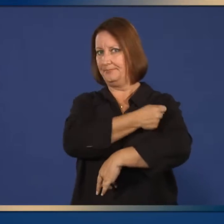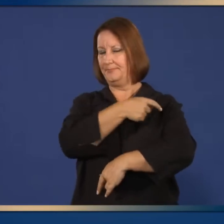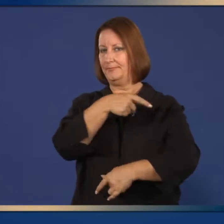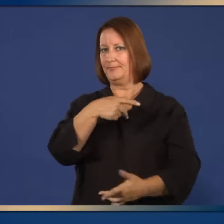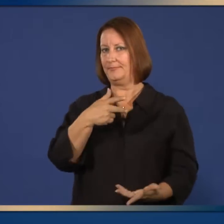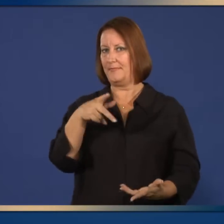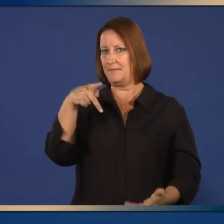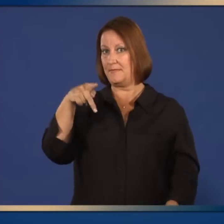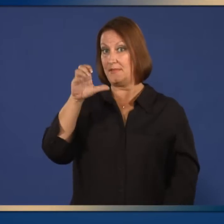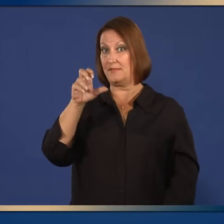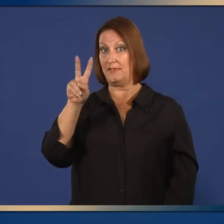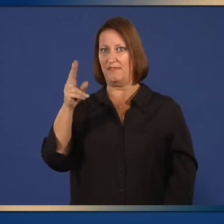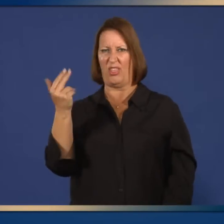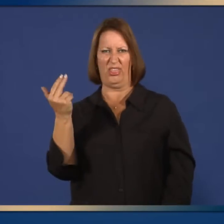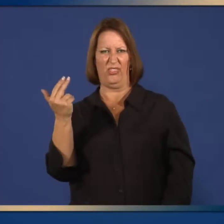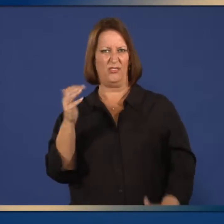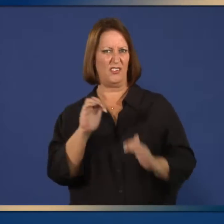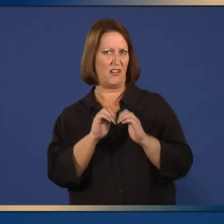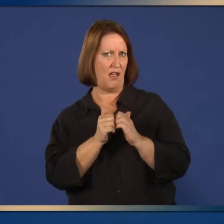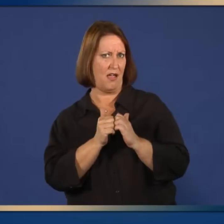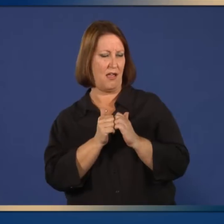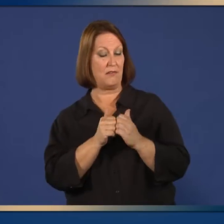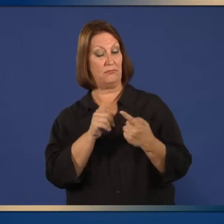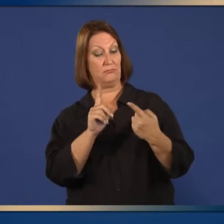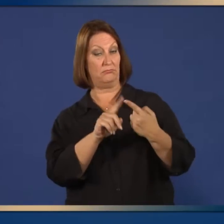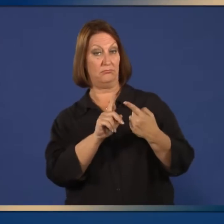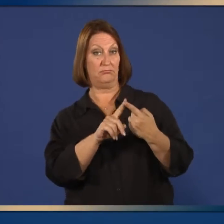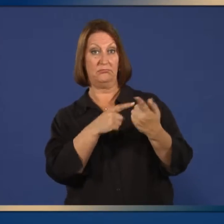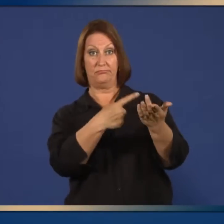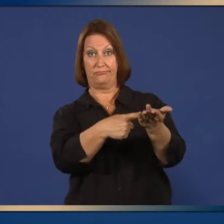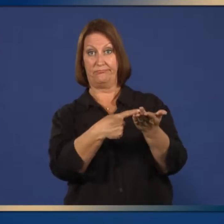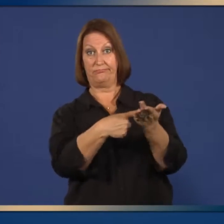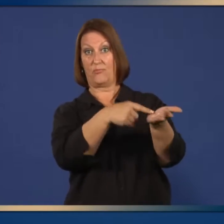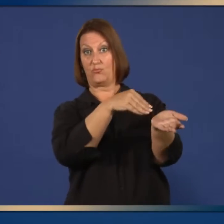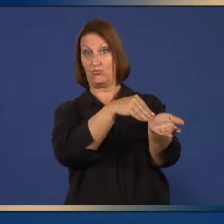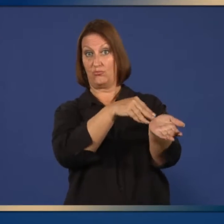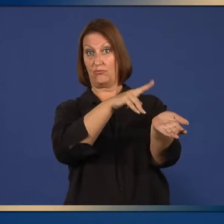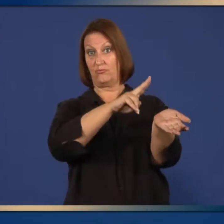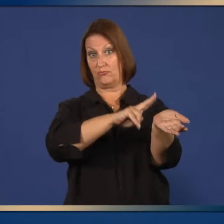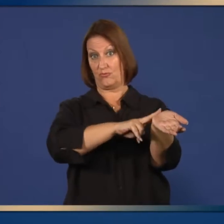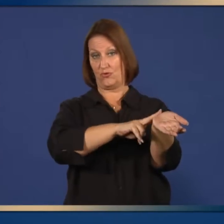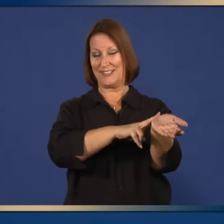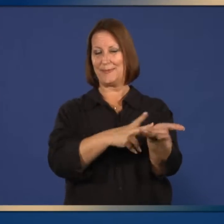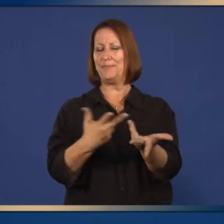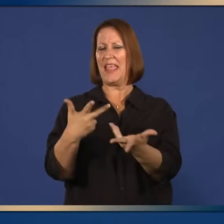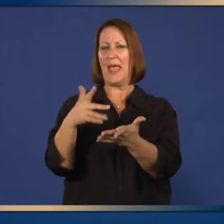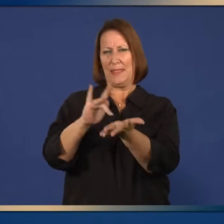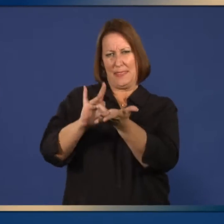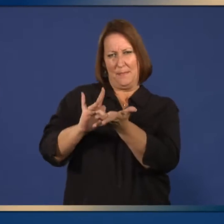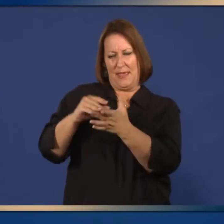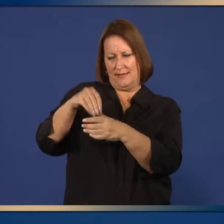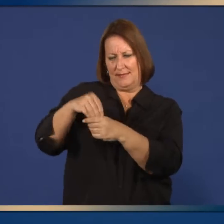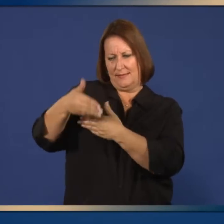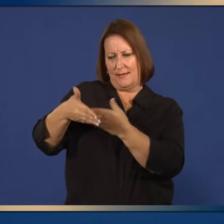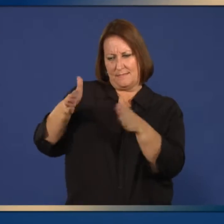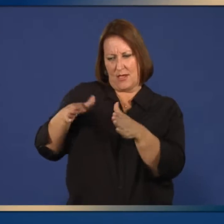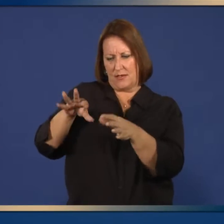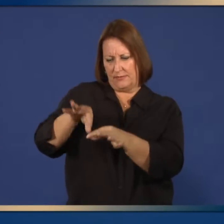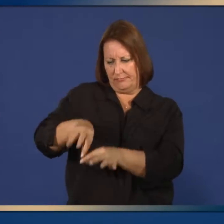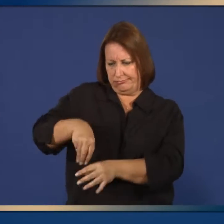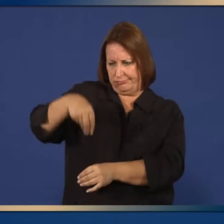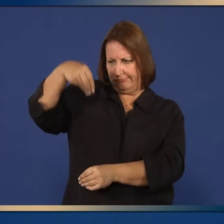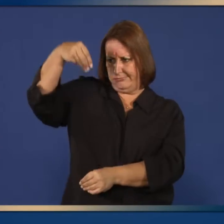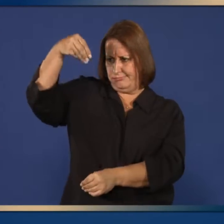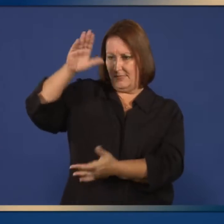Ask your provider. They can give you the vaccine package insert or